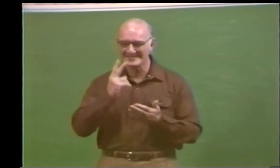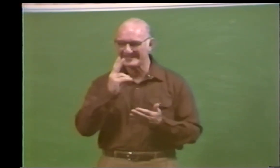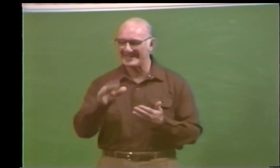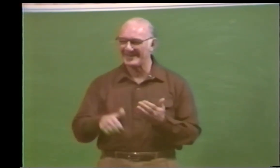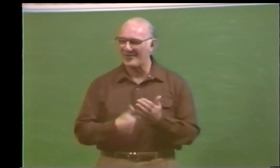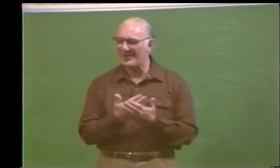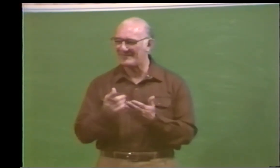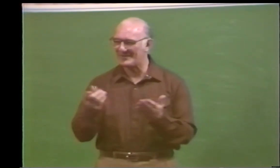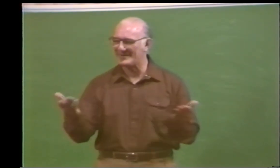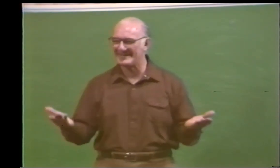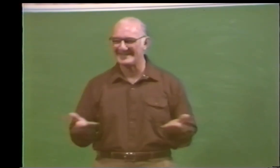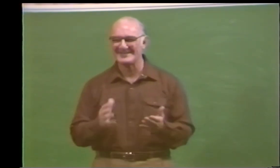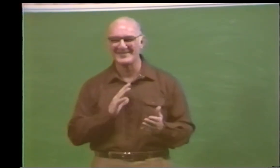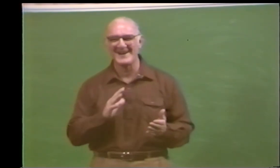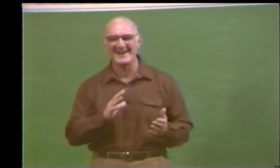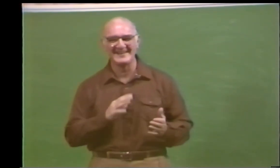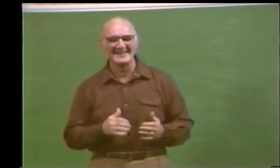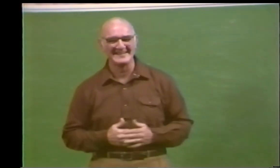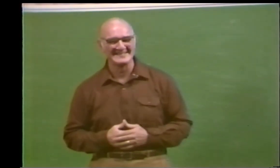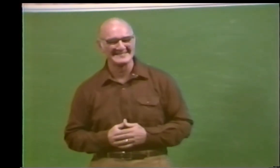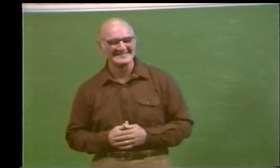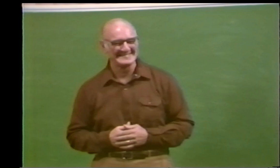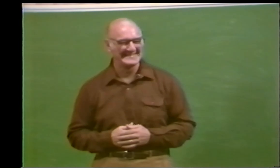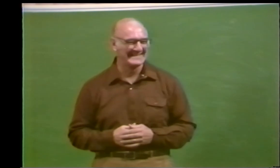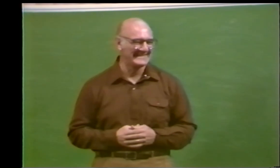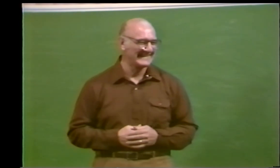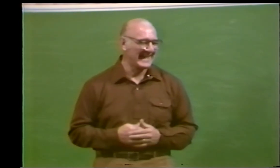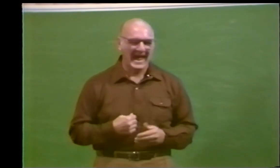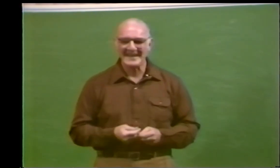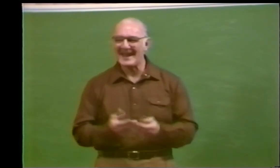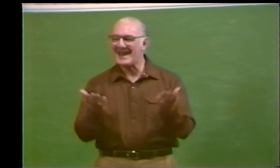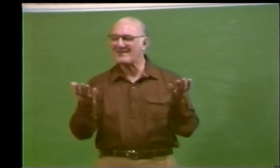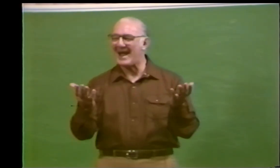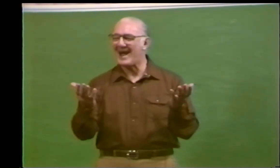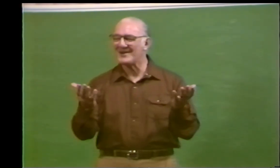see all of you here. Fine. I gave out